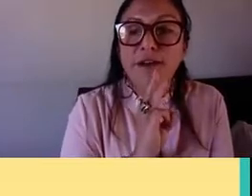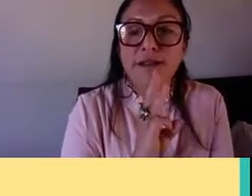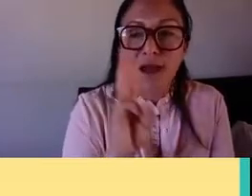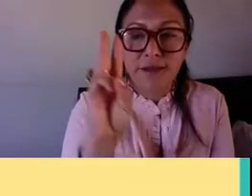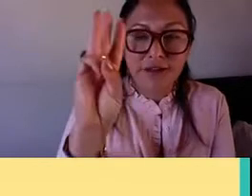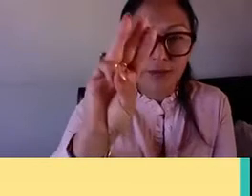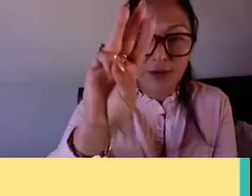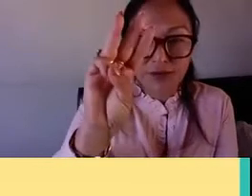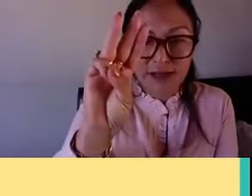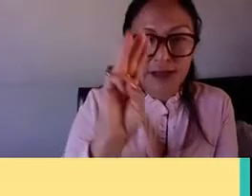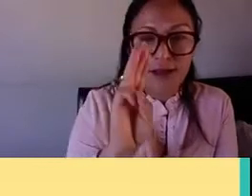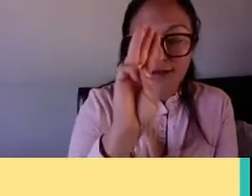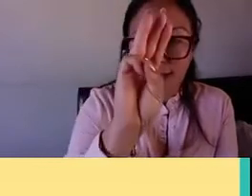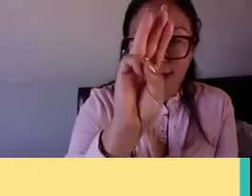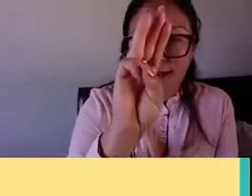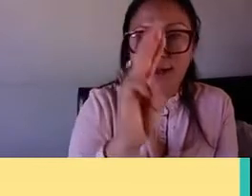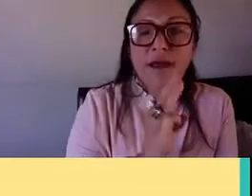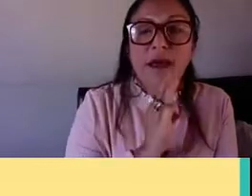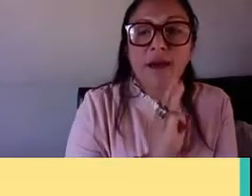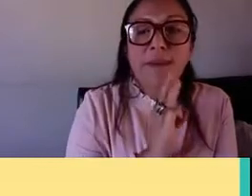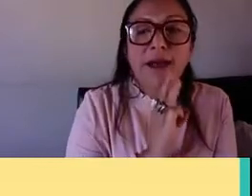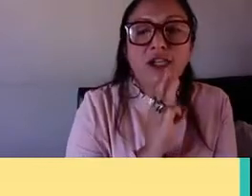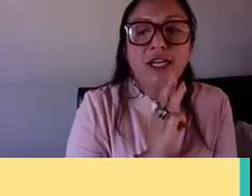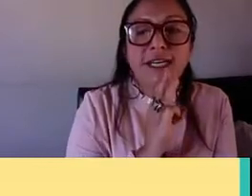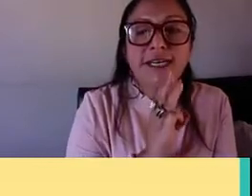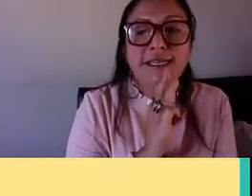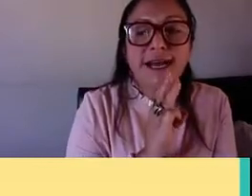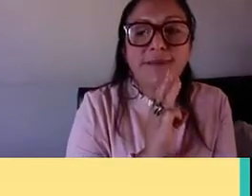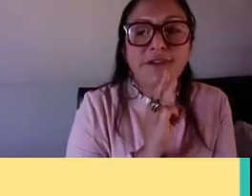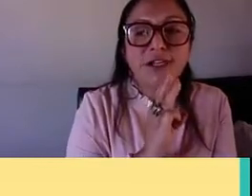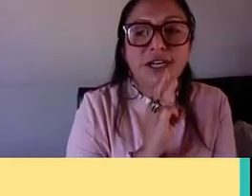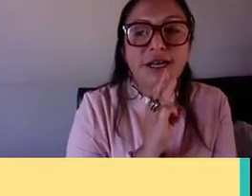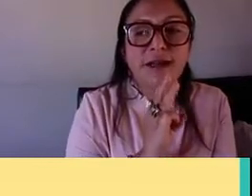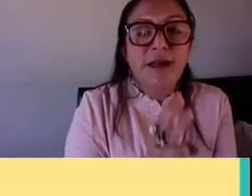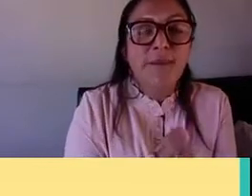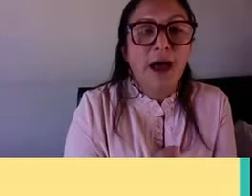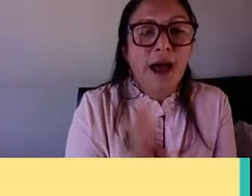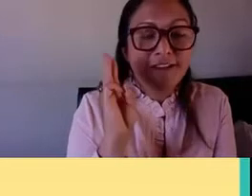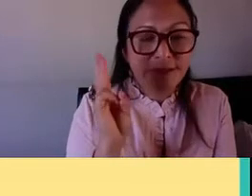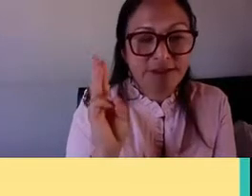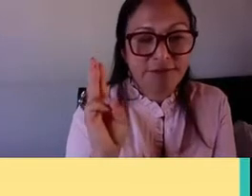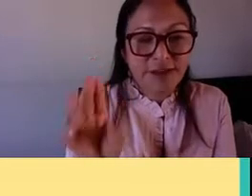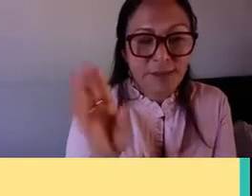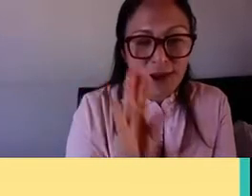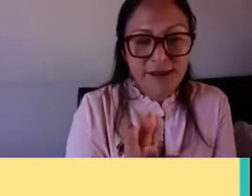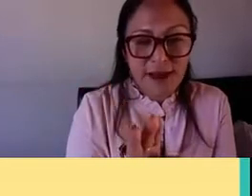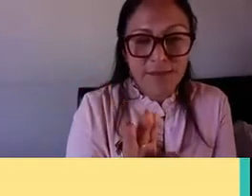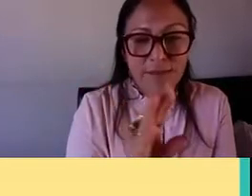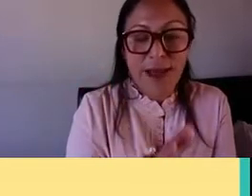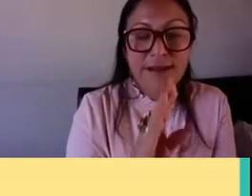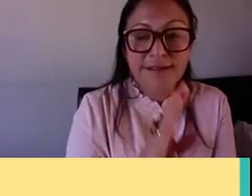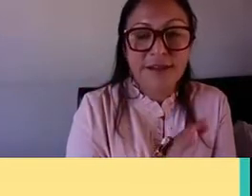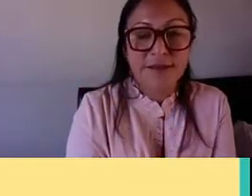water is the W sign by your chin and it taps your chin. But I specifically break it